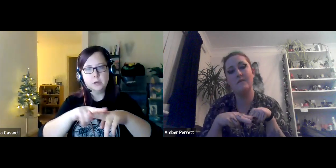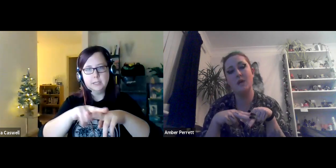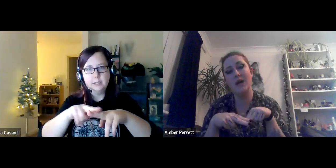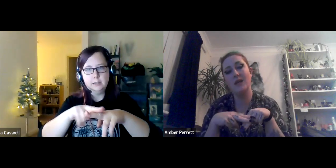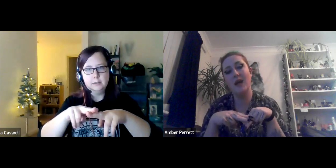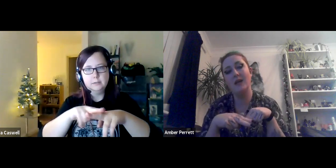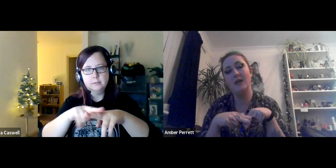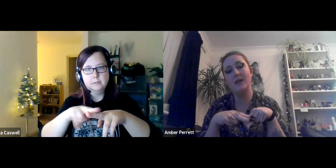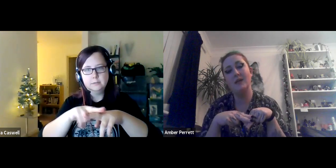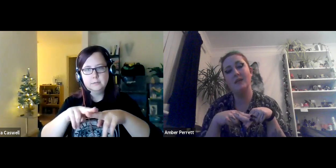Friday,